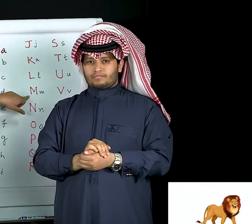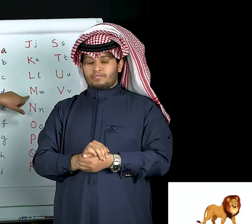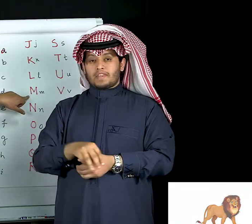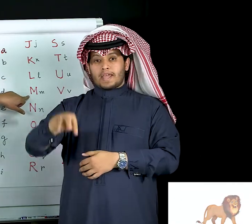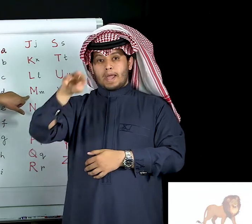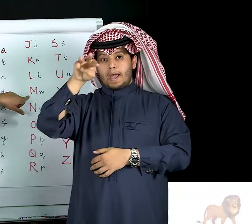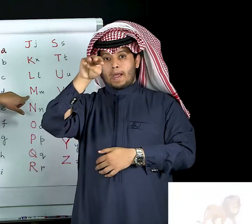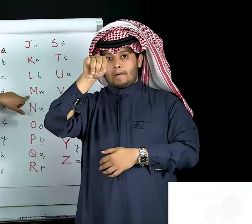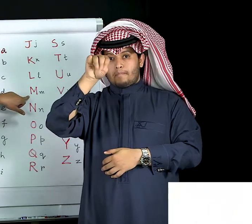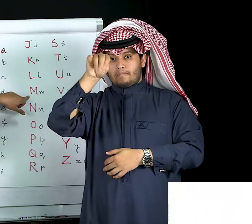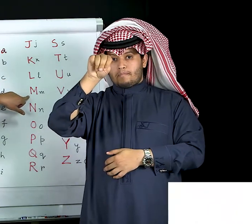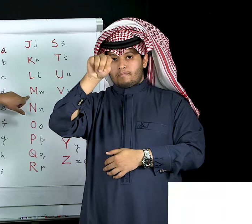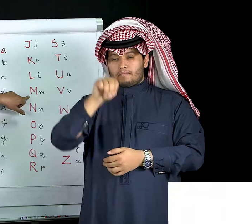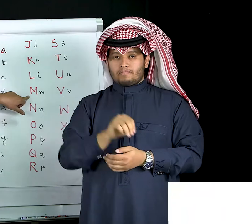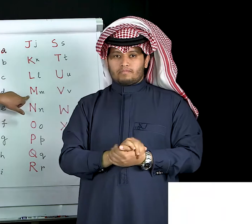M for